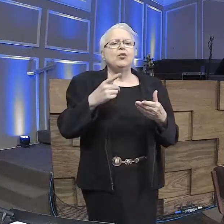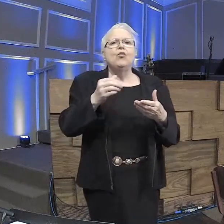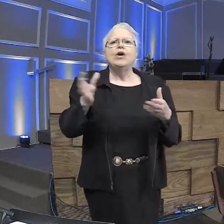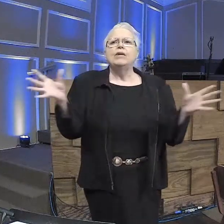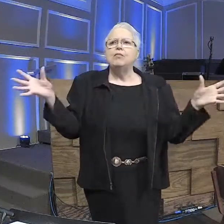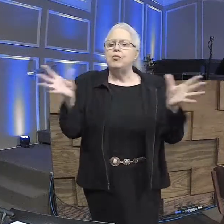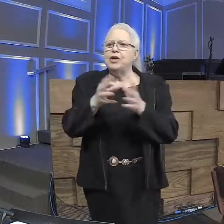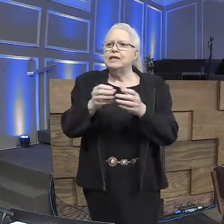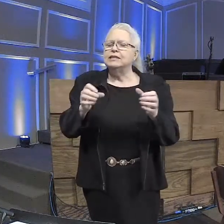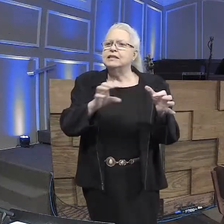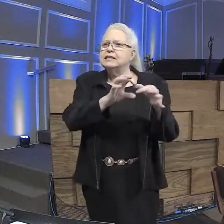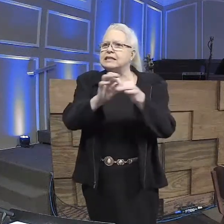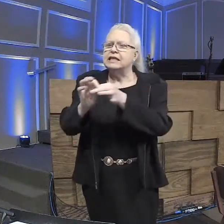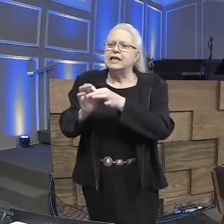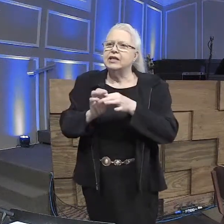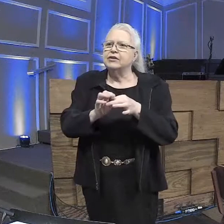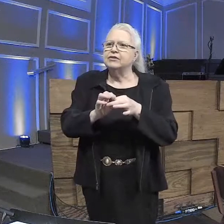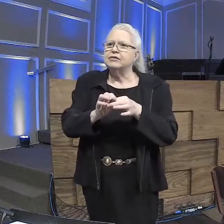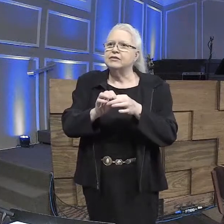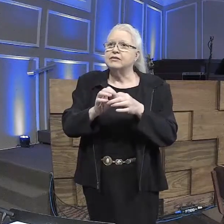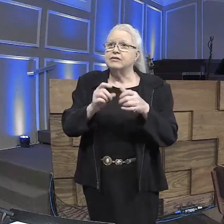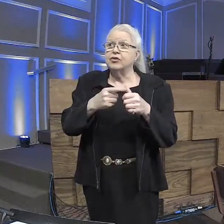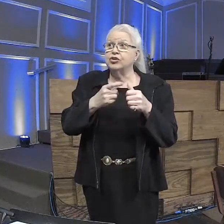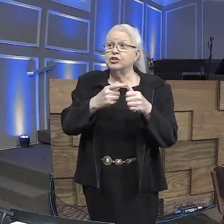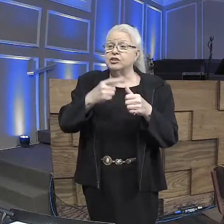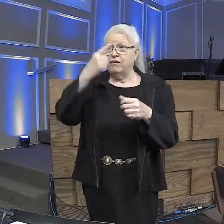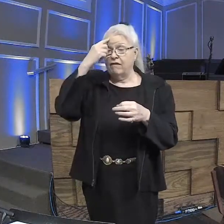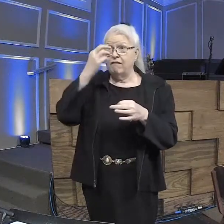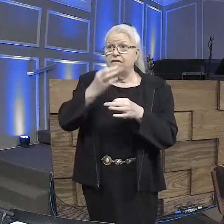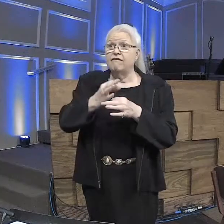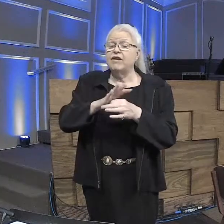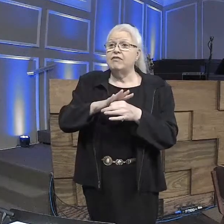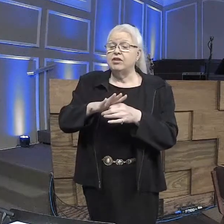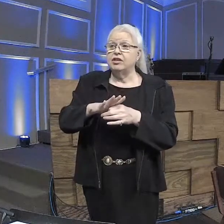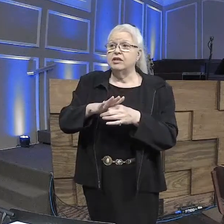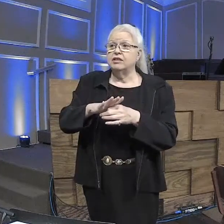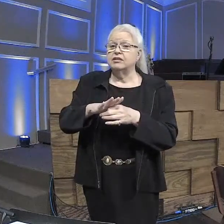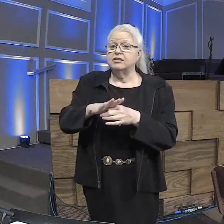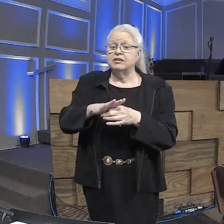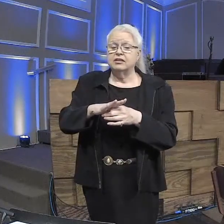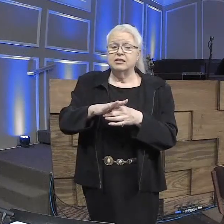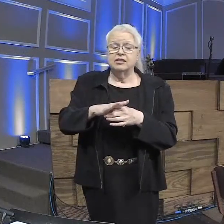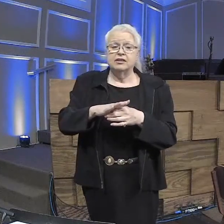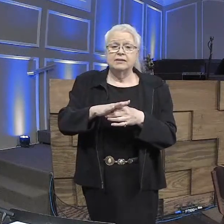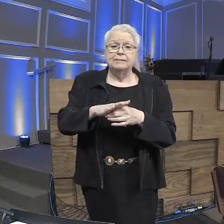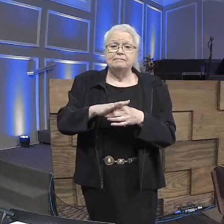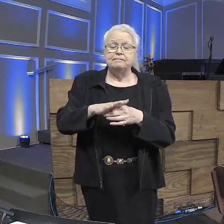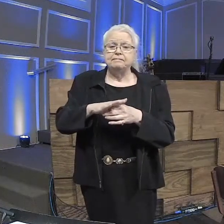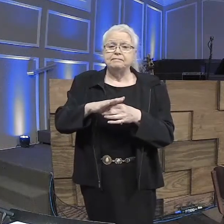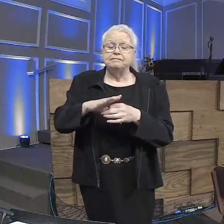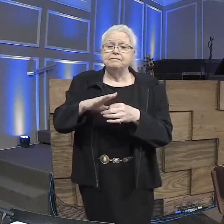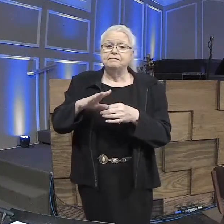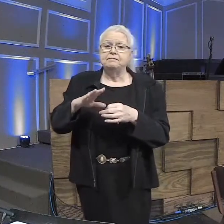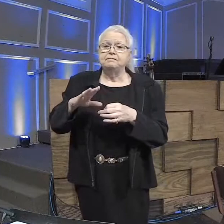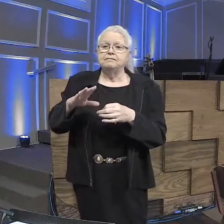our faithfulness. Our faithfulness. It says in 1 Corinthians chapter 4,